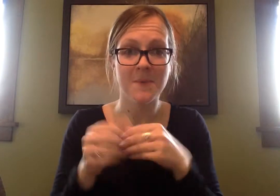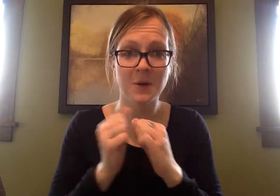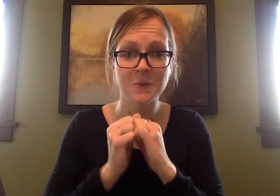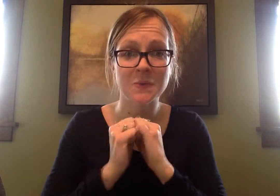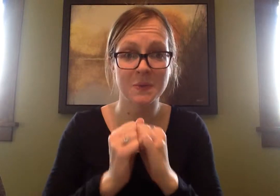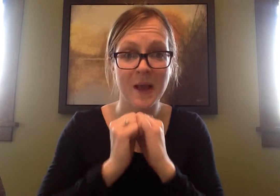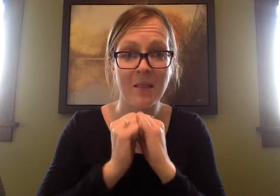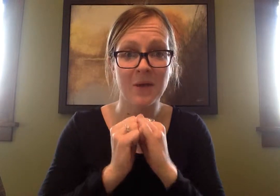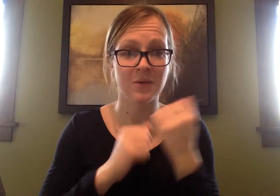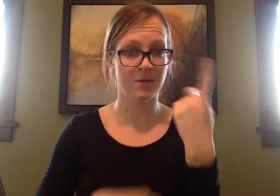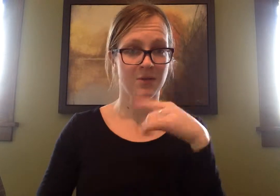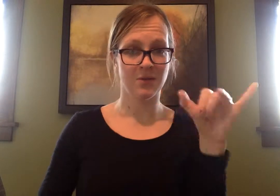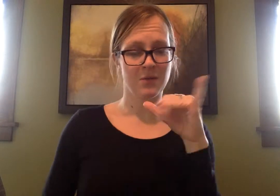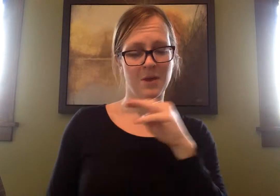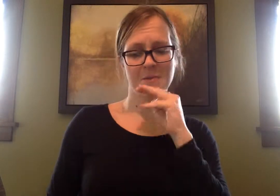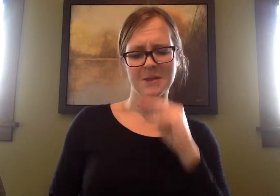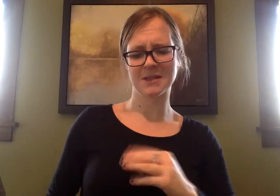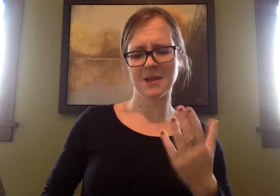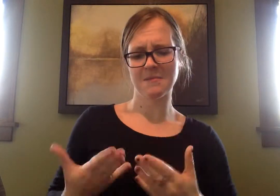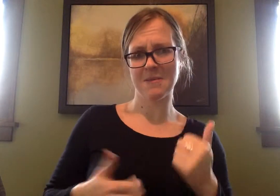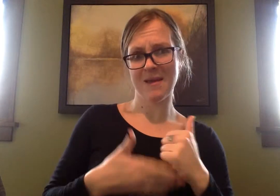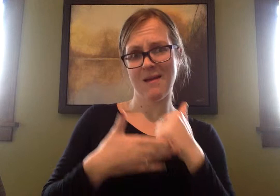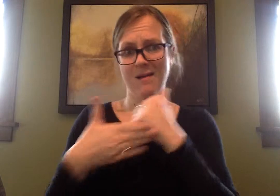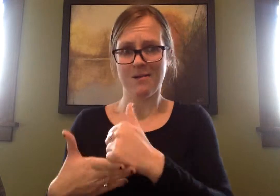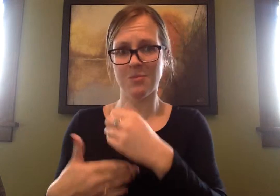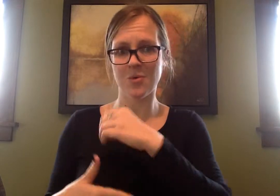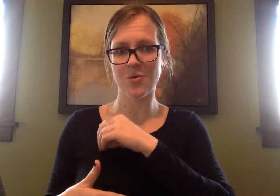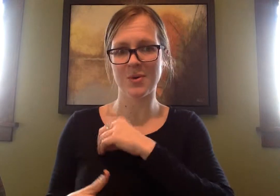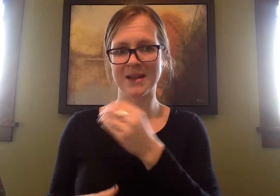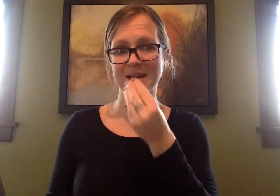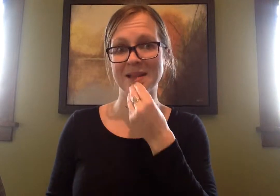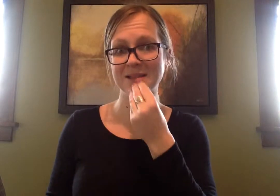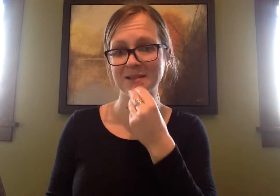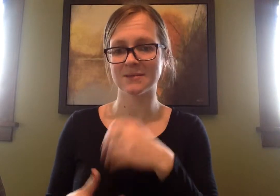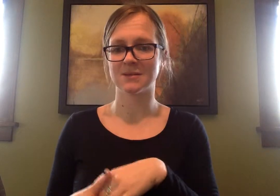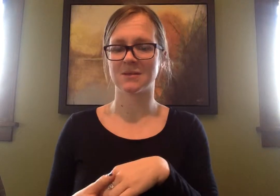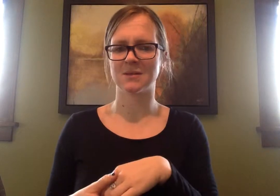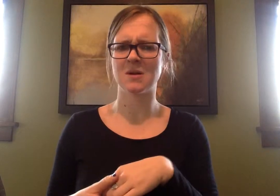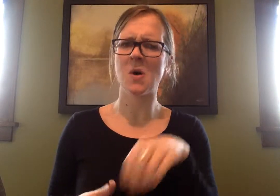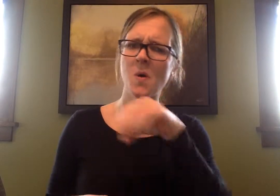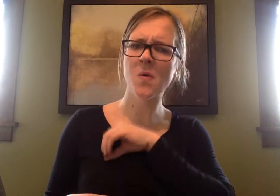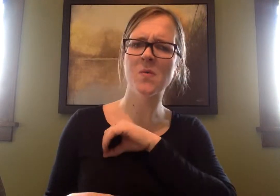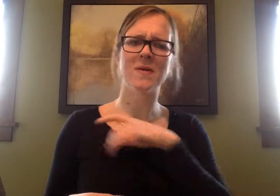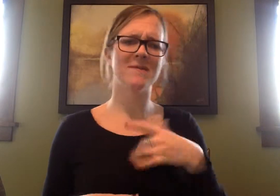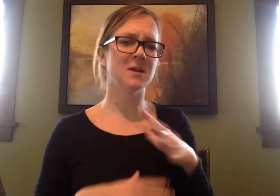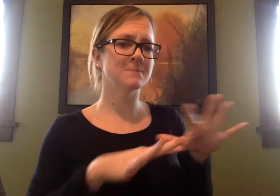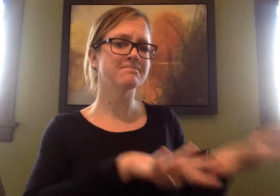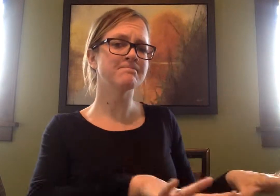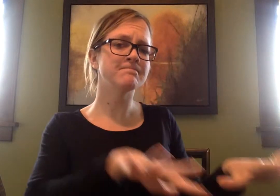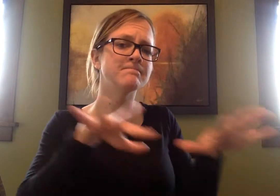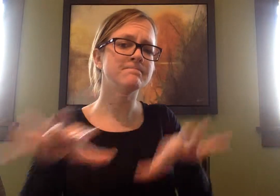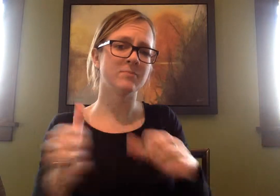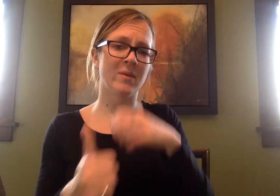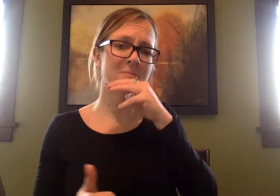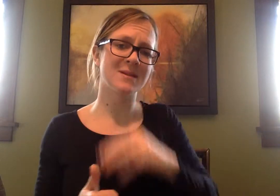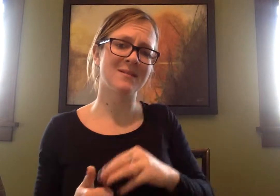perhaps it was Mzee's protective presence that helped Owen feel calm enough to eat. No one will ever